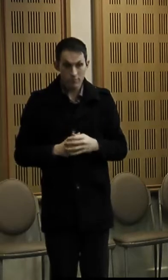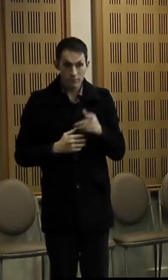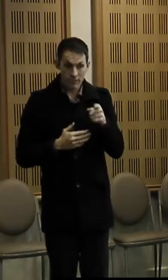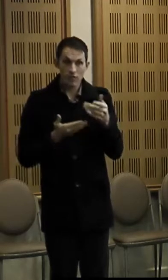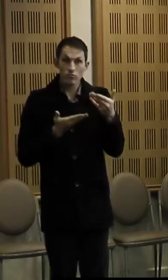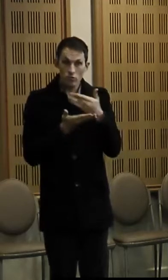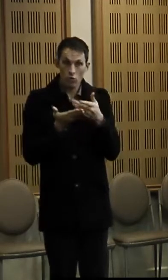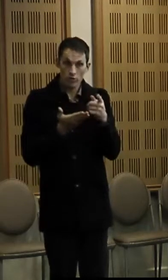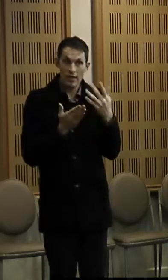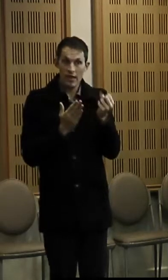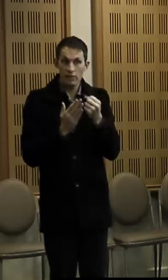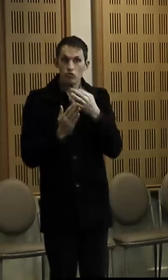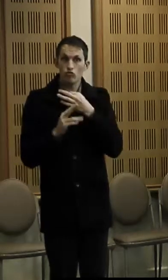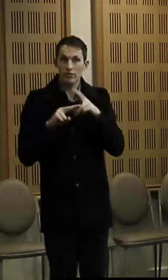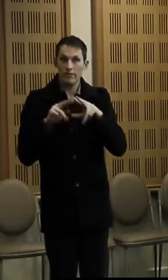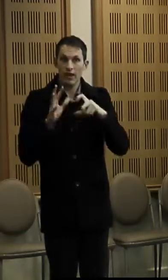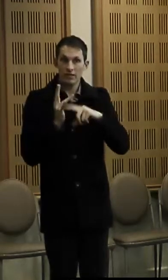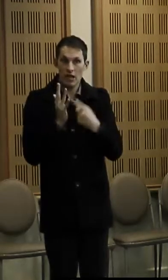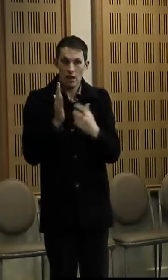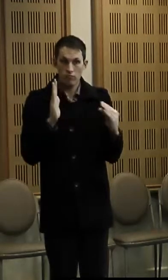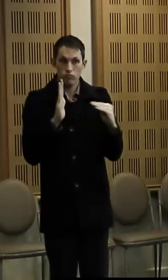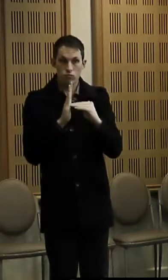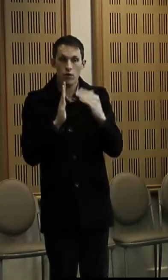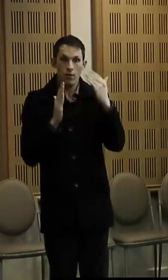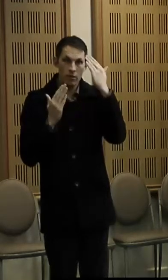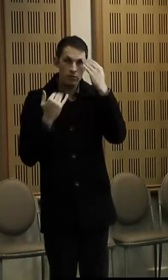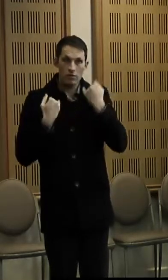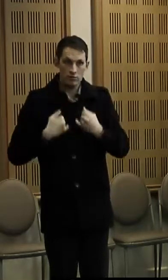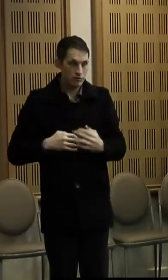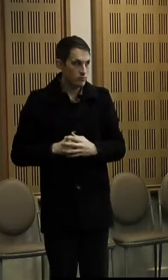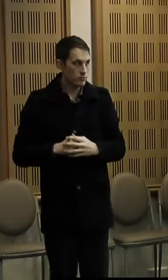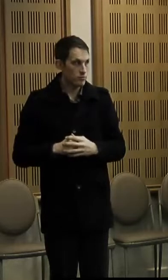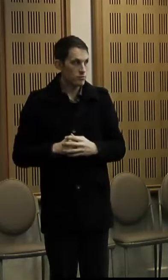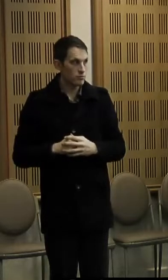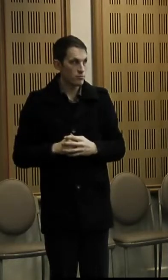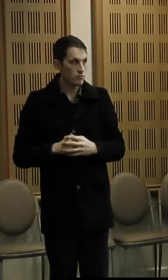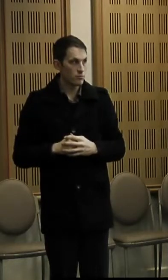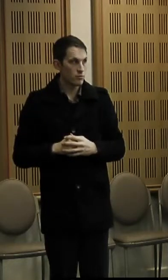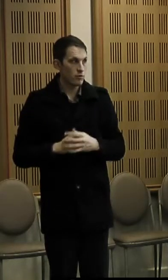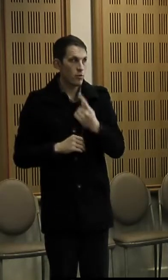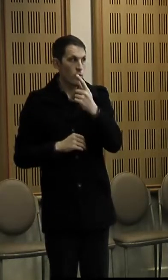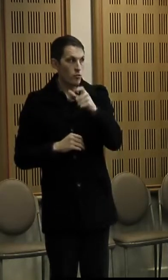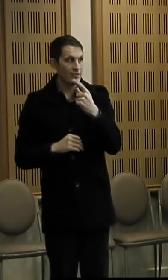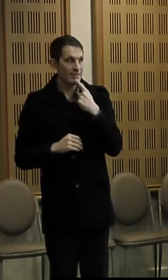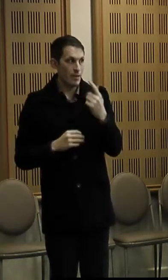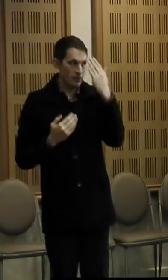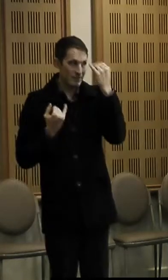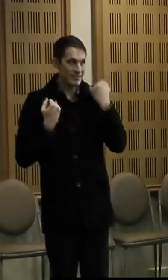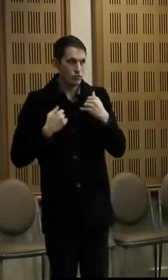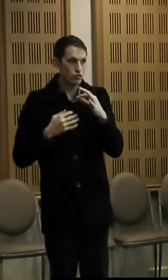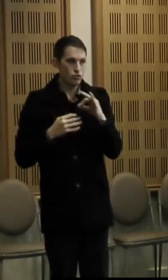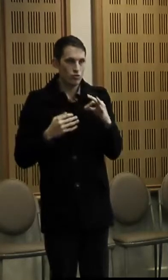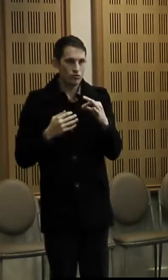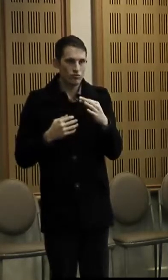listed on their risk factors as mental illness. So someone says mental illness is not a risk factor. It's not someone's